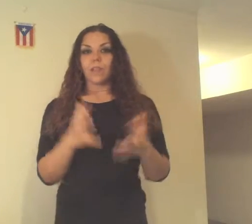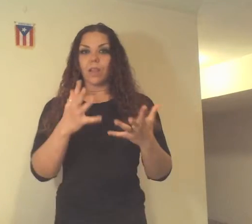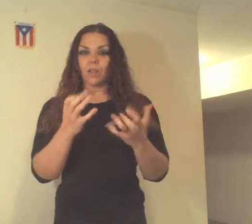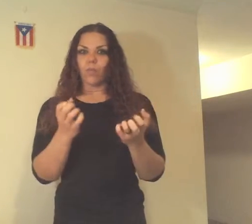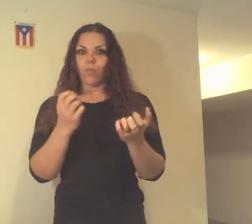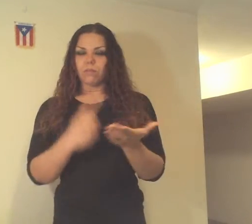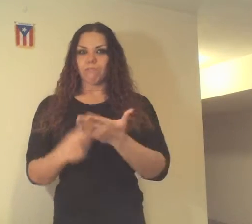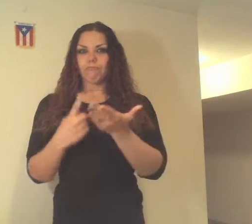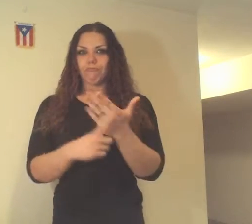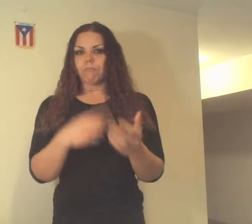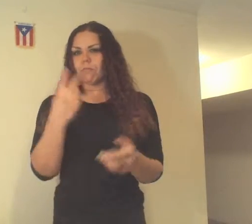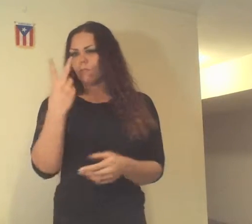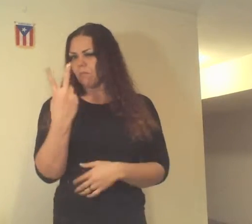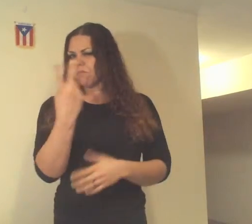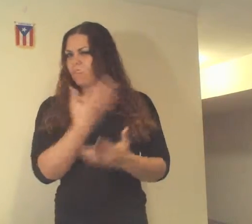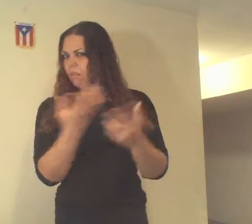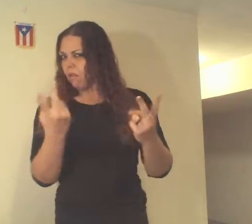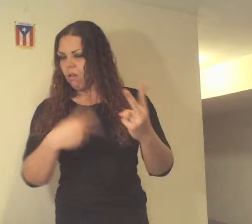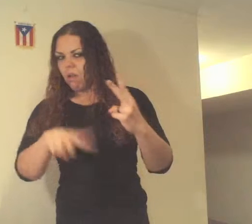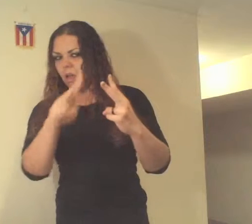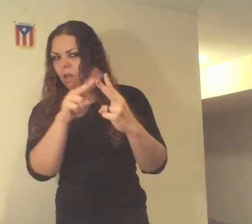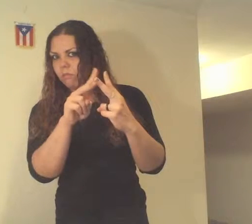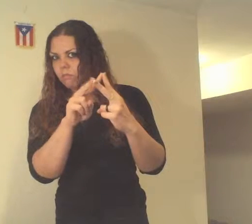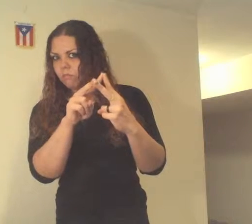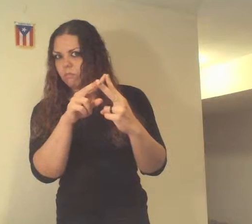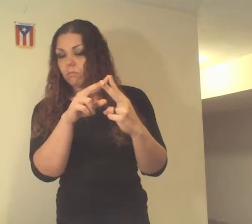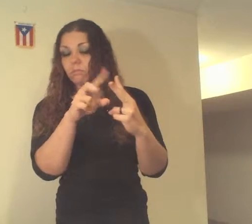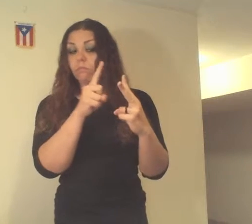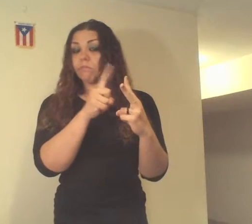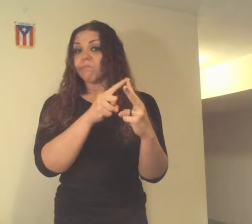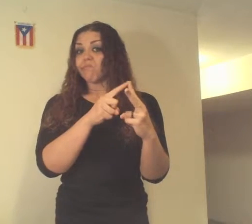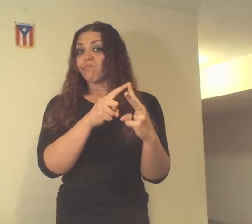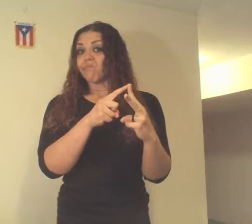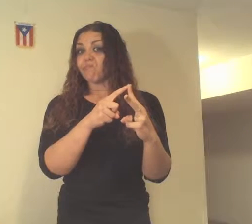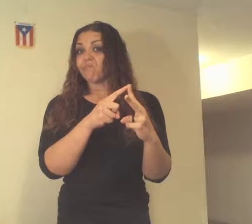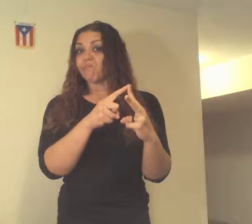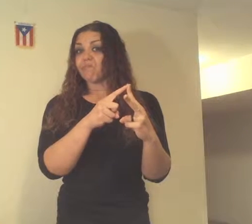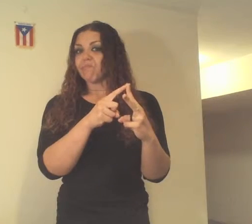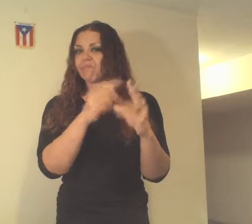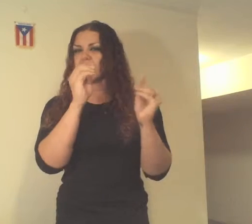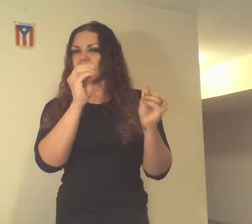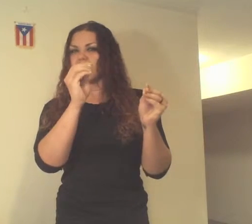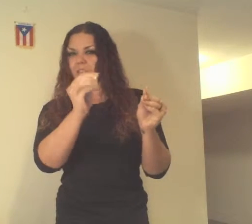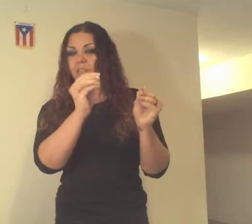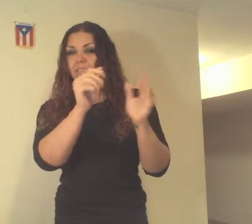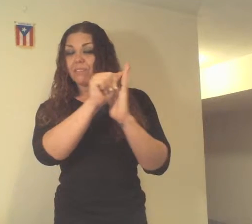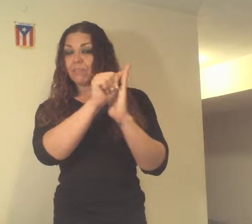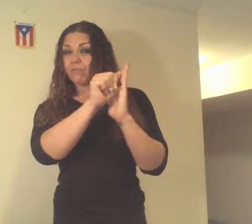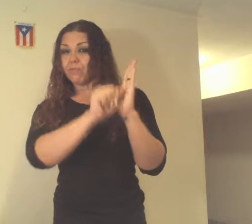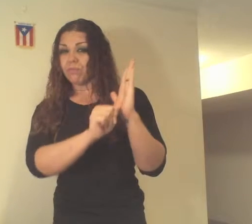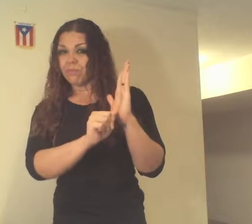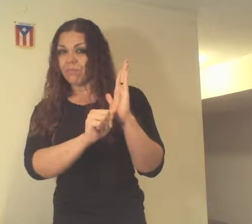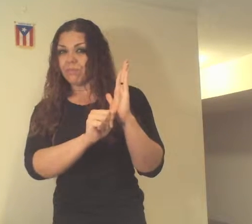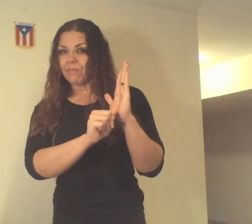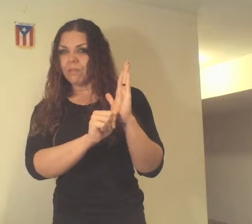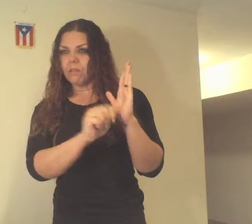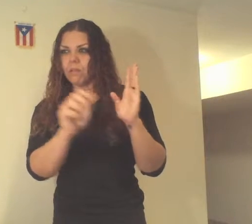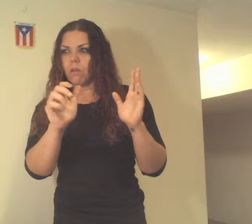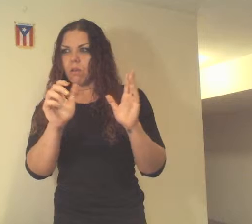you about two things tonight. Number one, teaching surgery and doing surgery